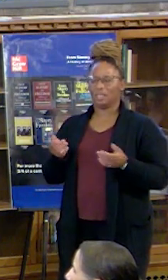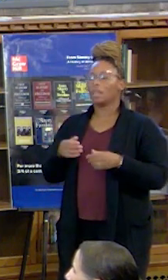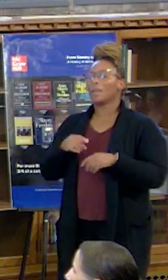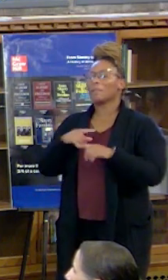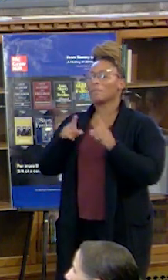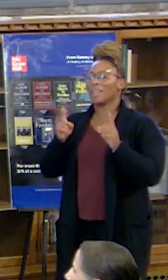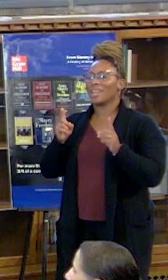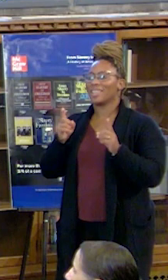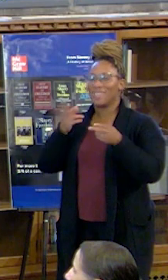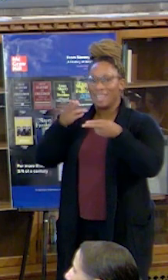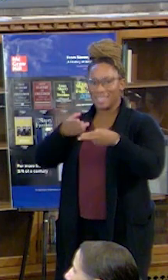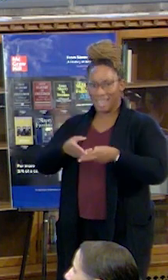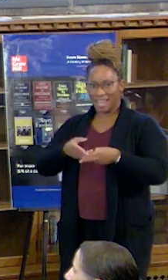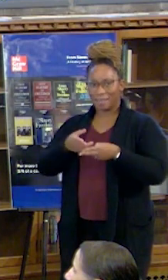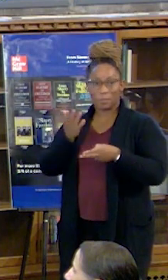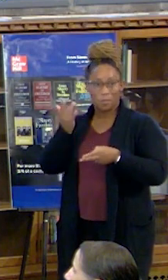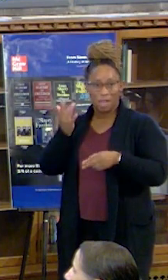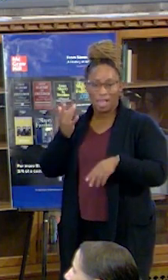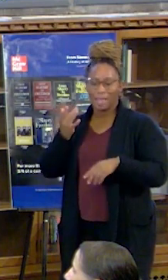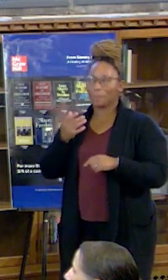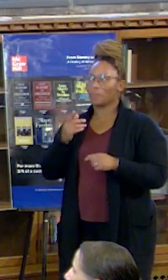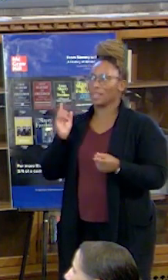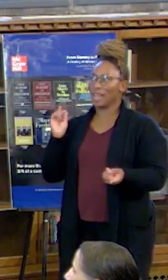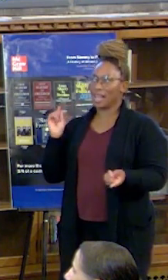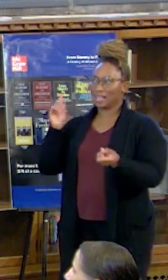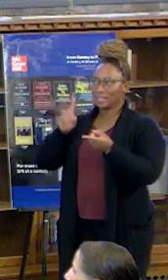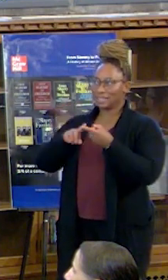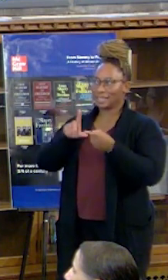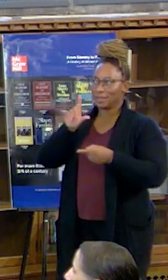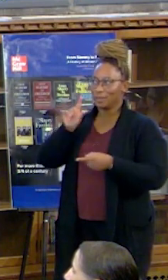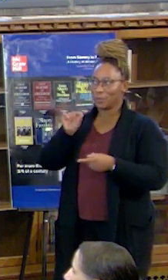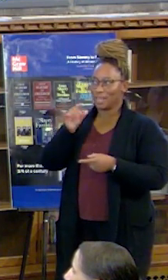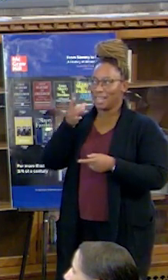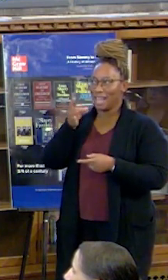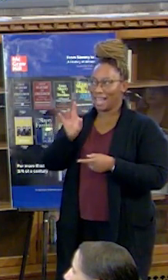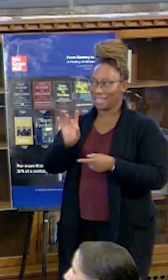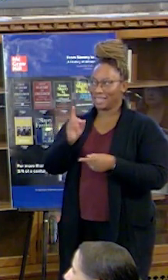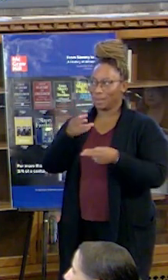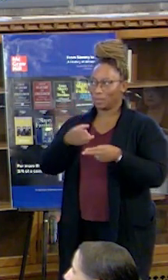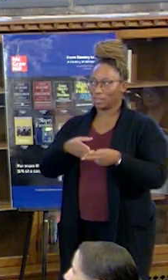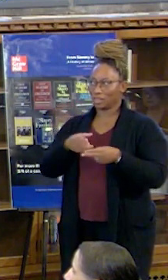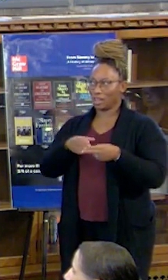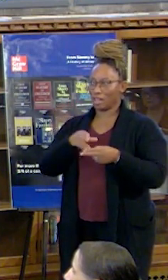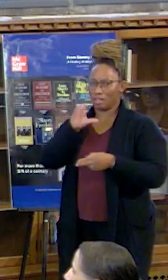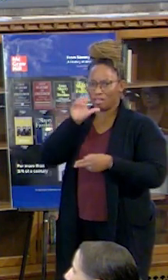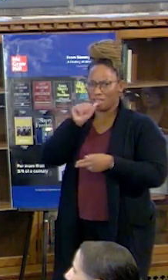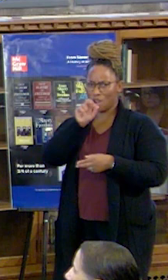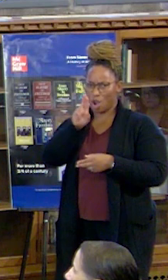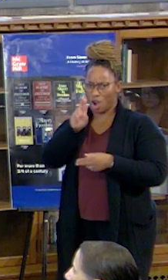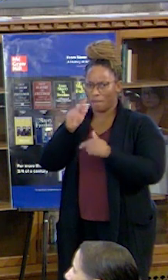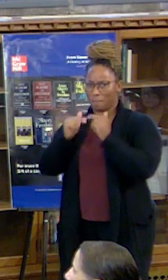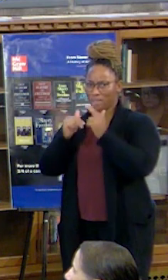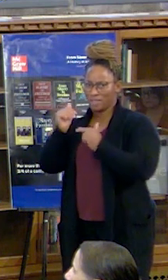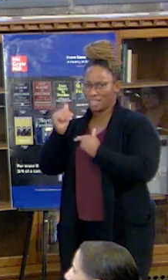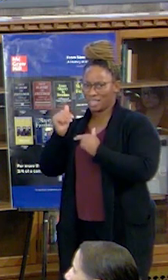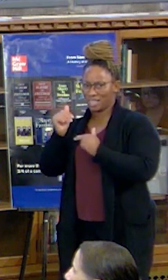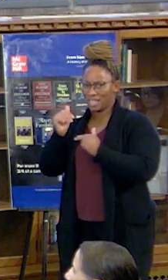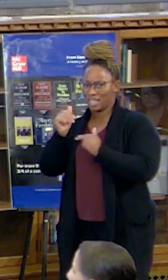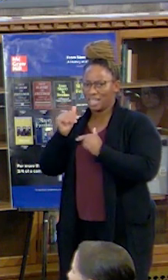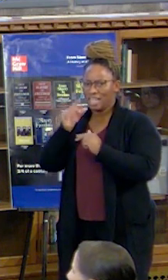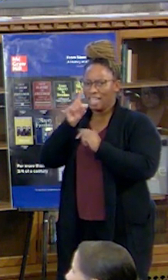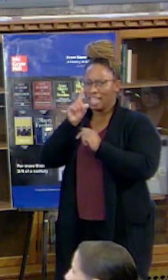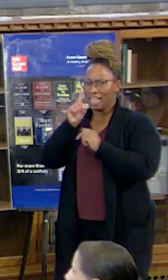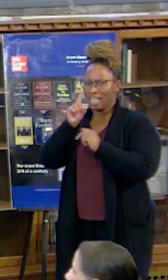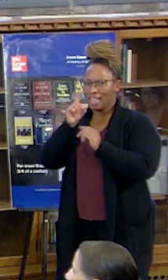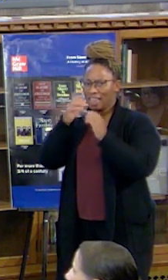but it is so named because actually until 2018 it was called the car building it was damed